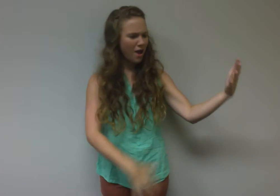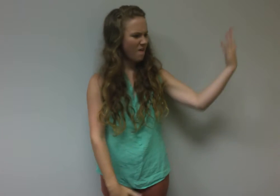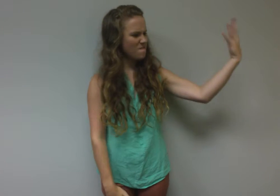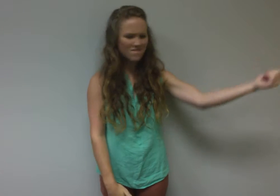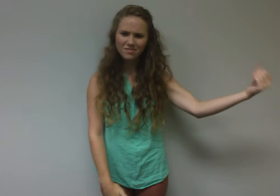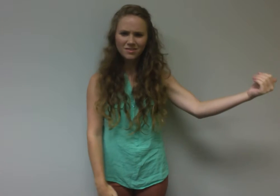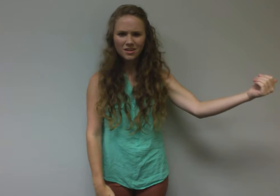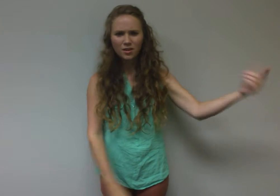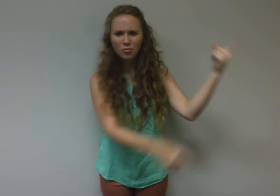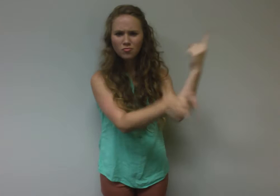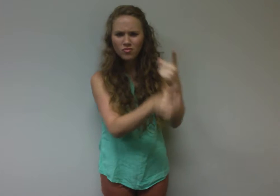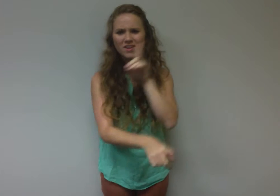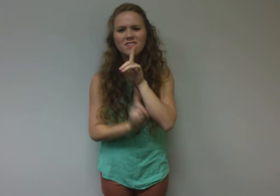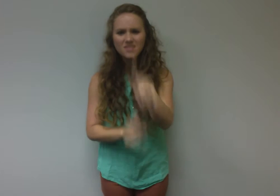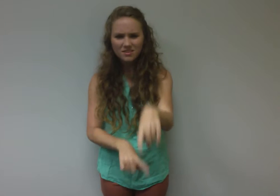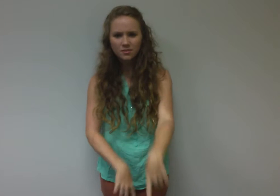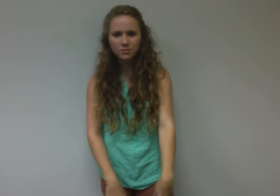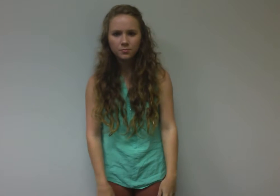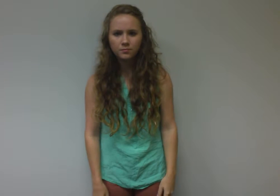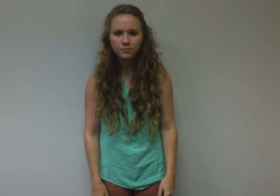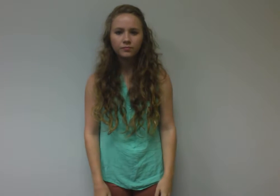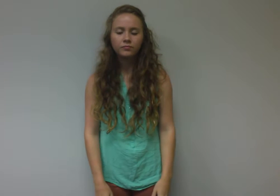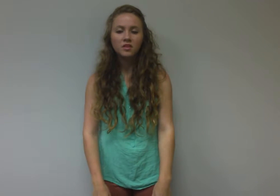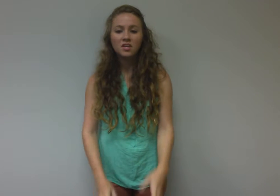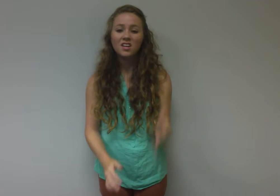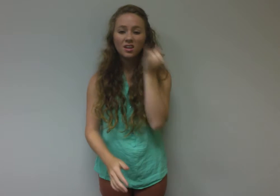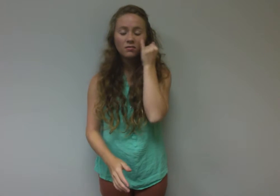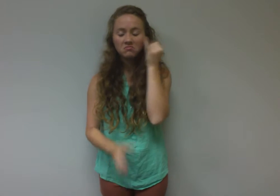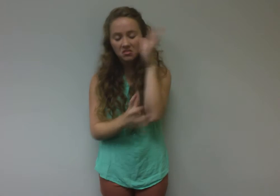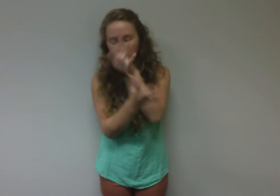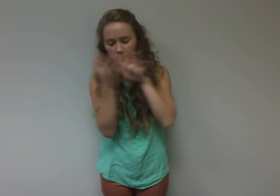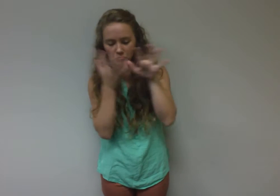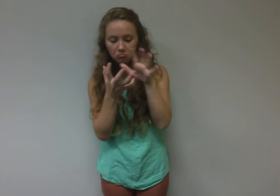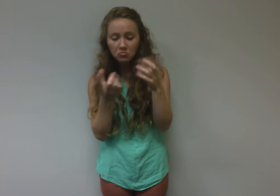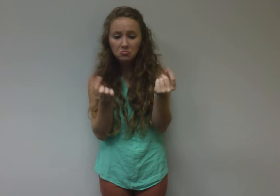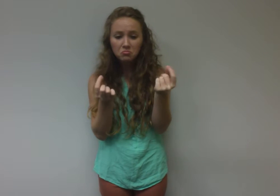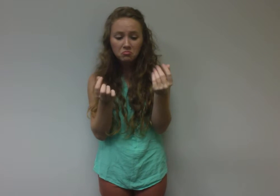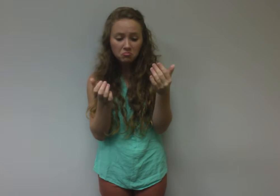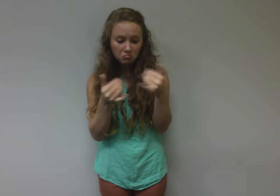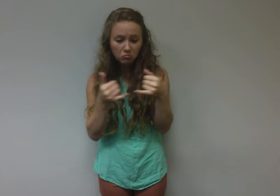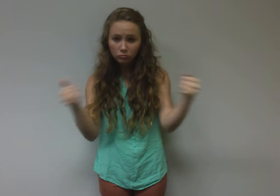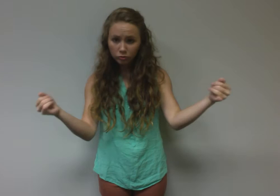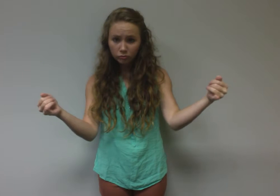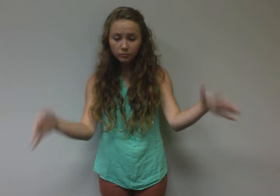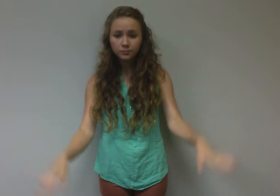think you should, then you could just do it this way. Let's do some maybe harder problems now.